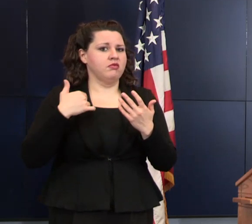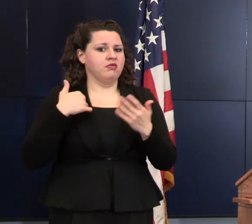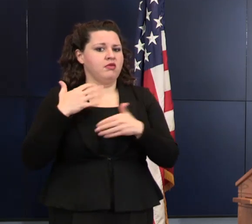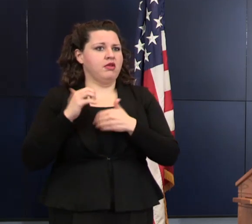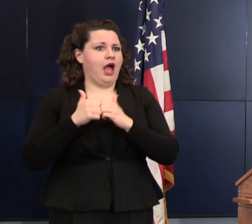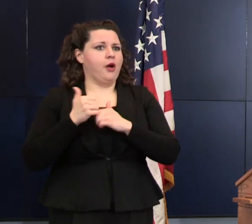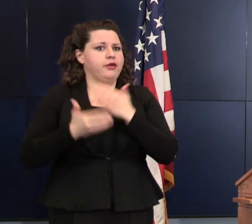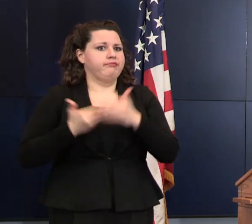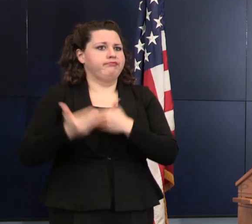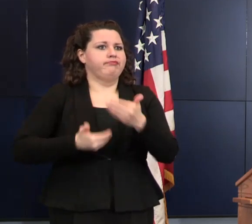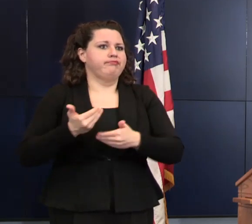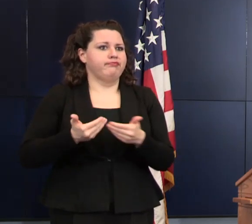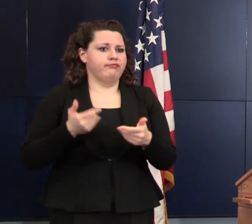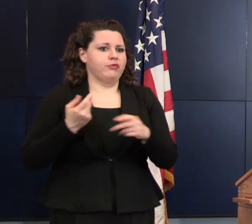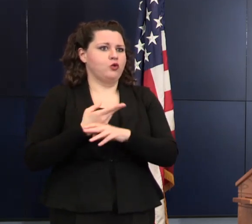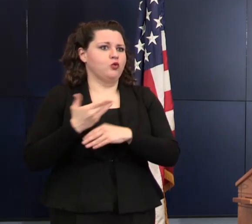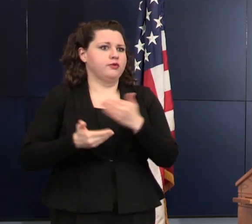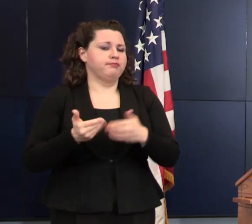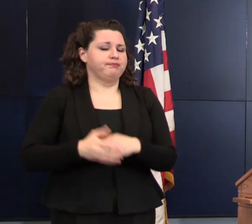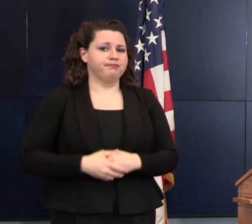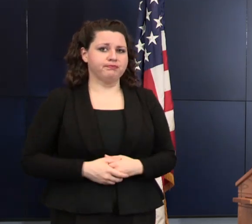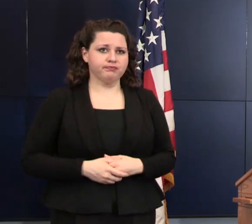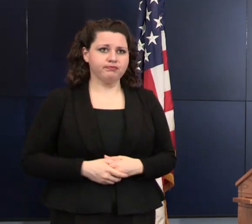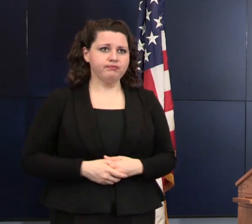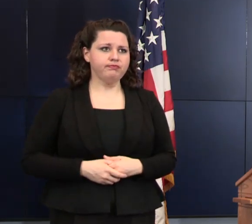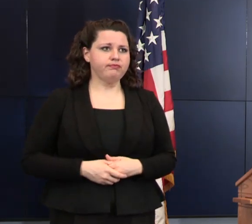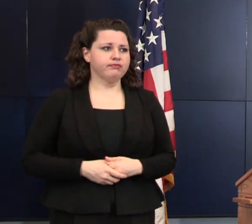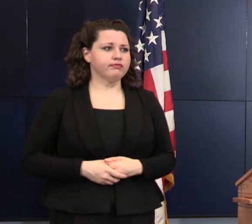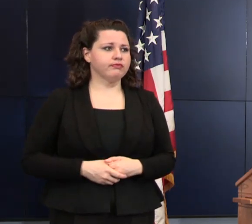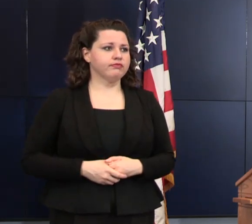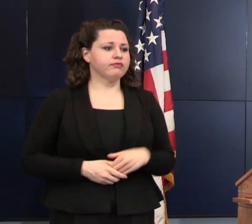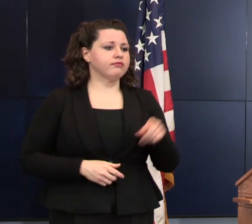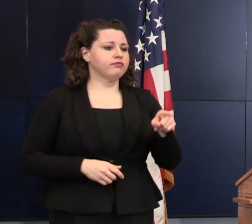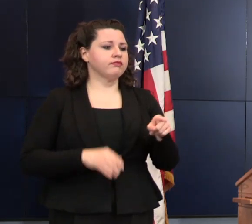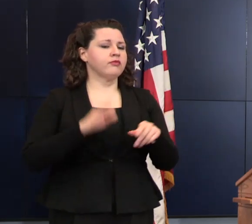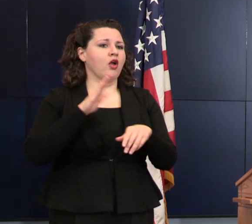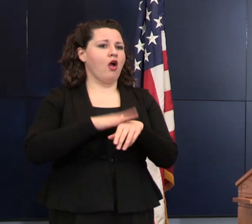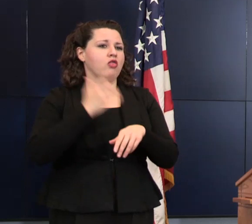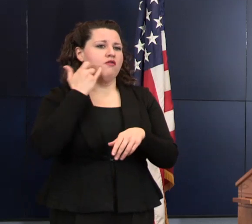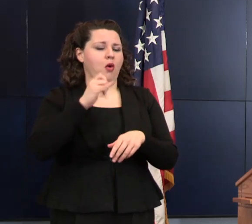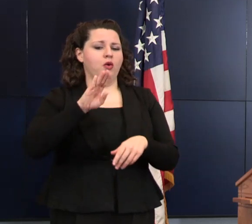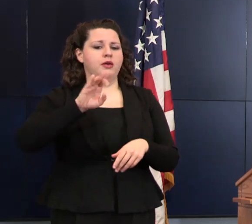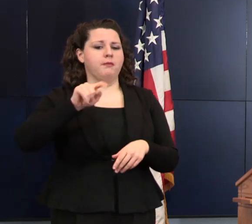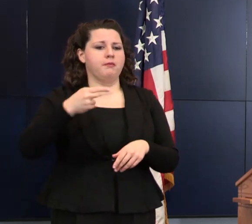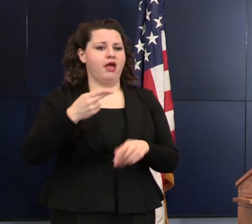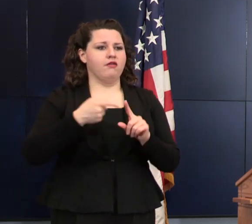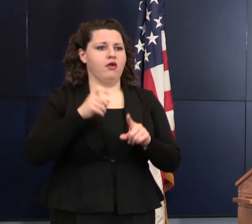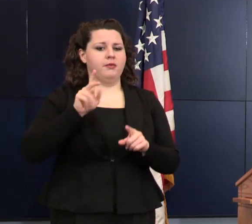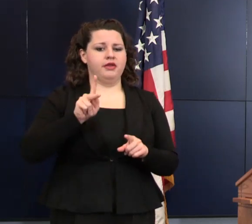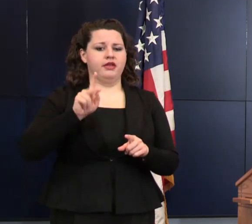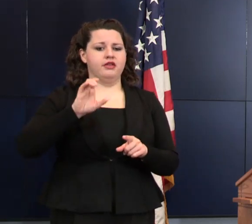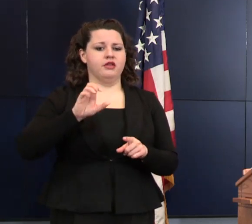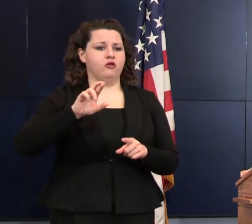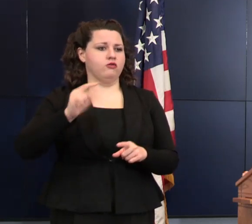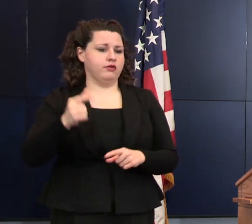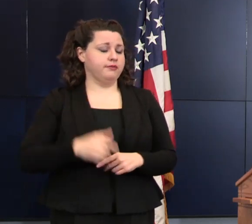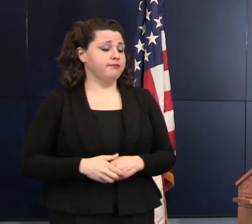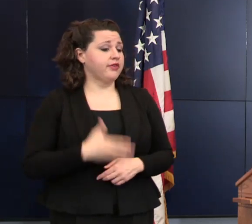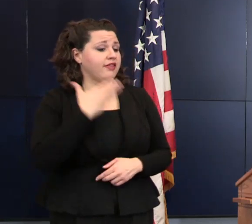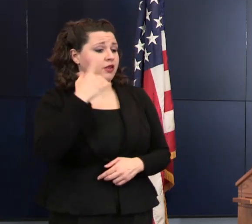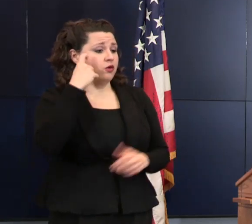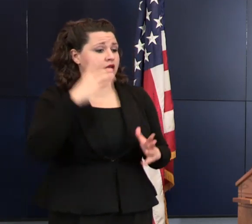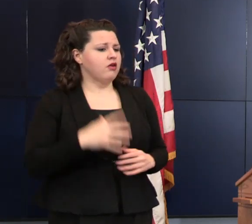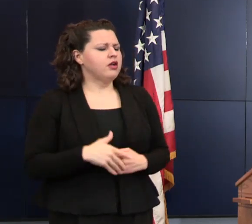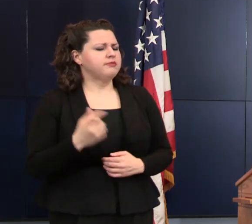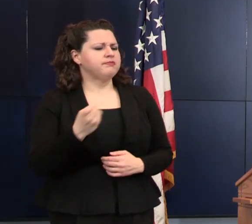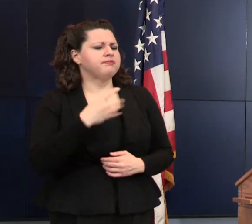through the COVID crisis. Beth at KCRG, go ahead. Thank you so much, Governor. I